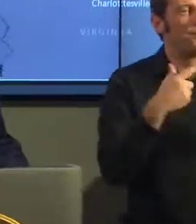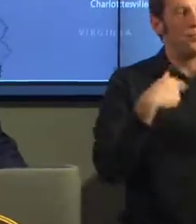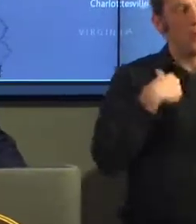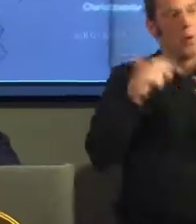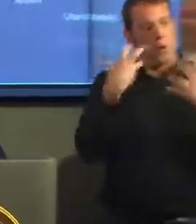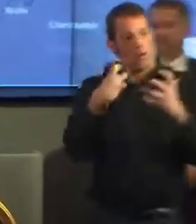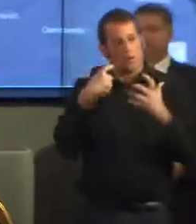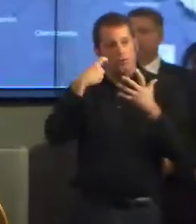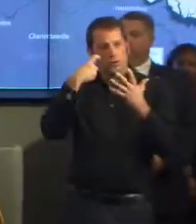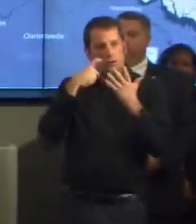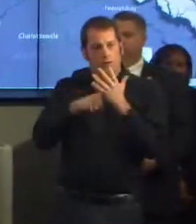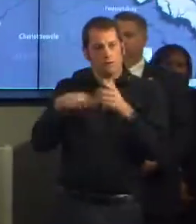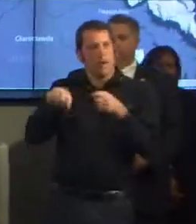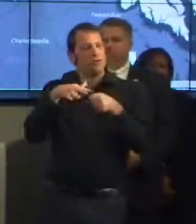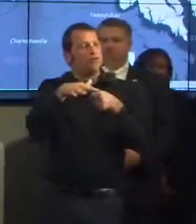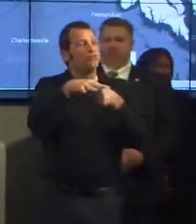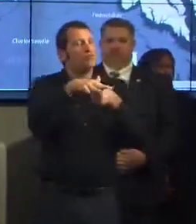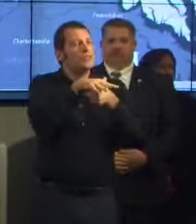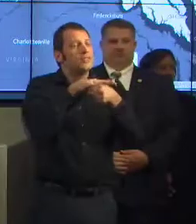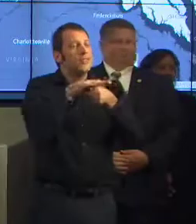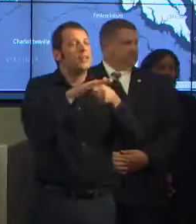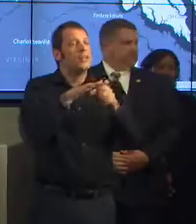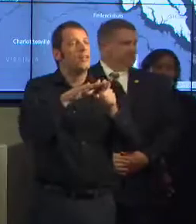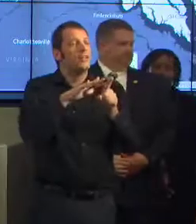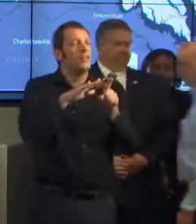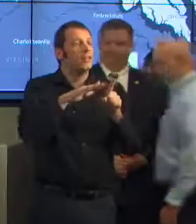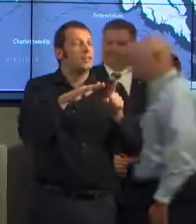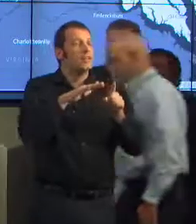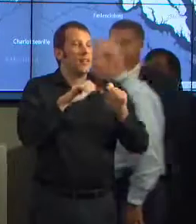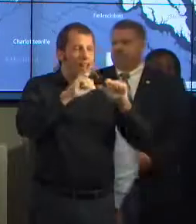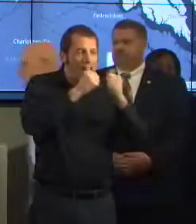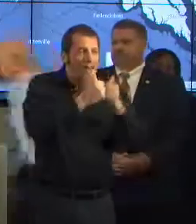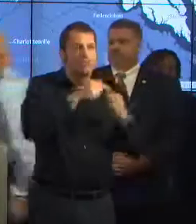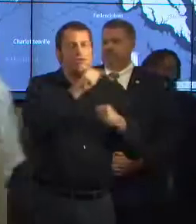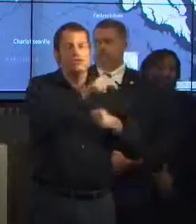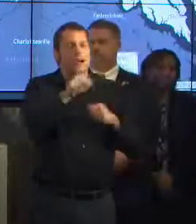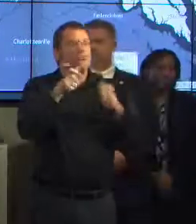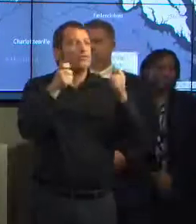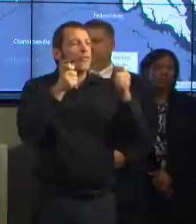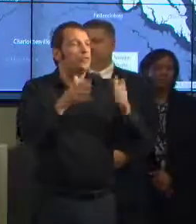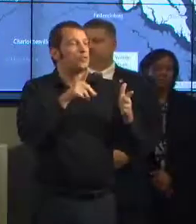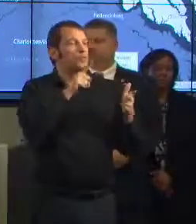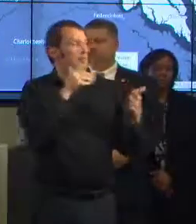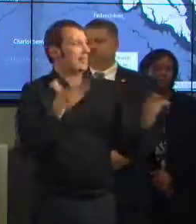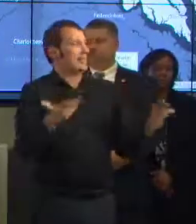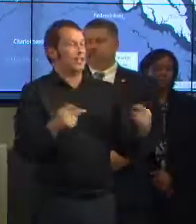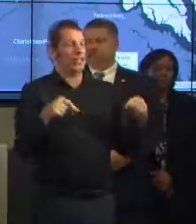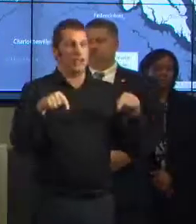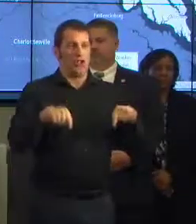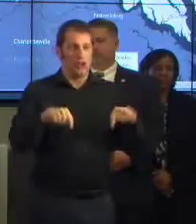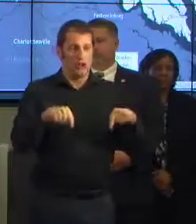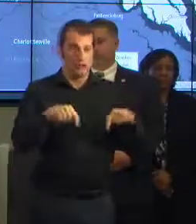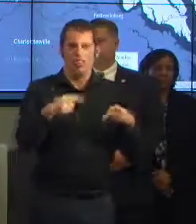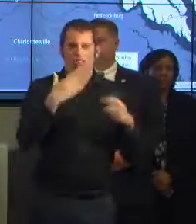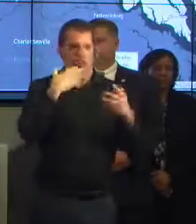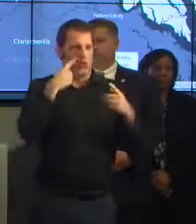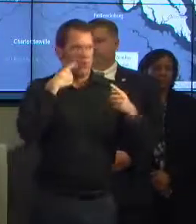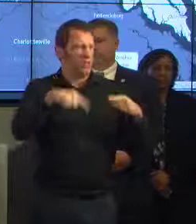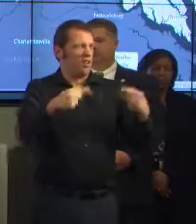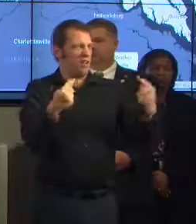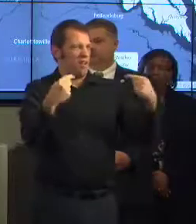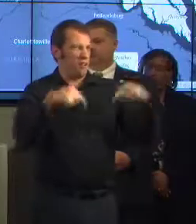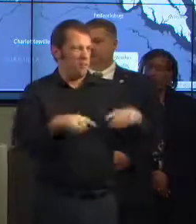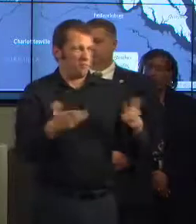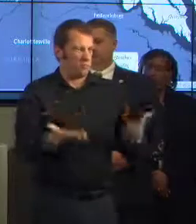and health agency directors who are here. Thank you for being here as well. Joining the governor and